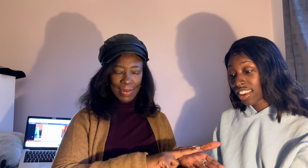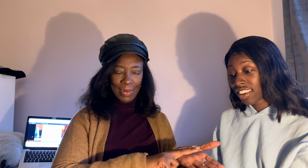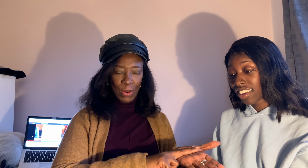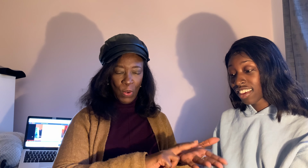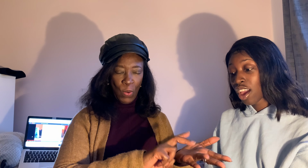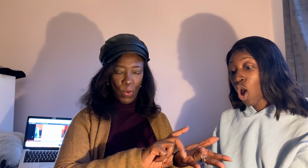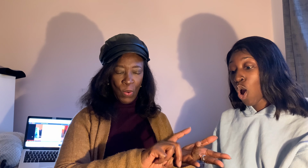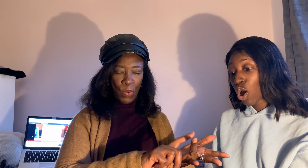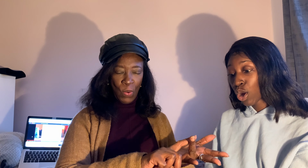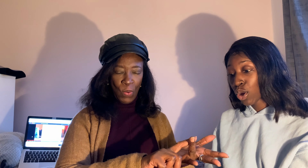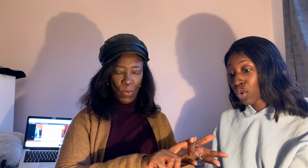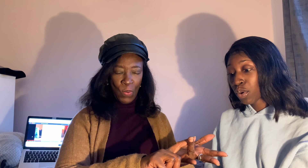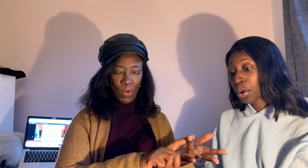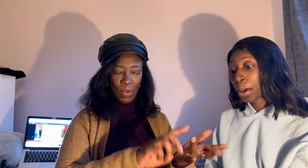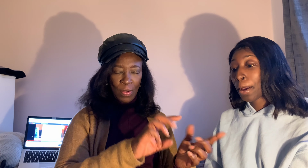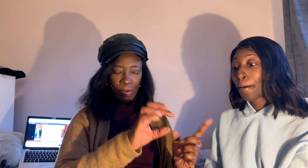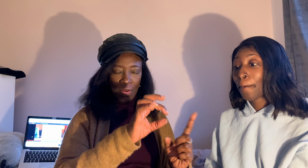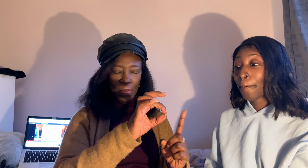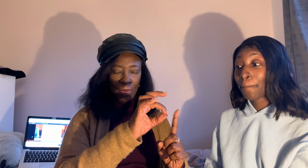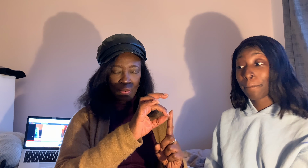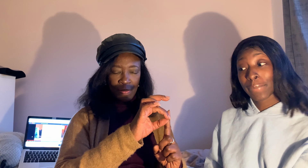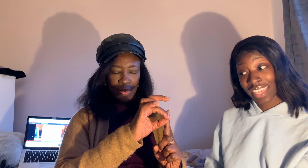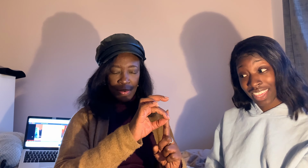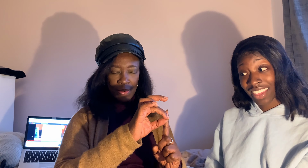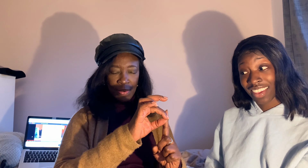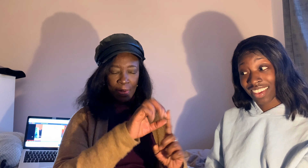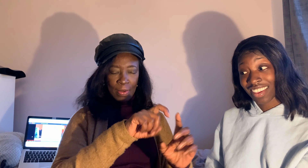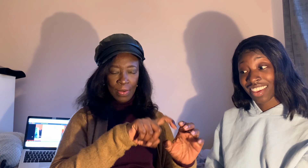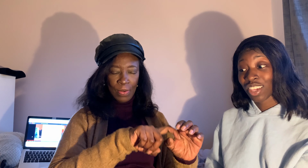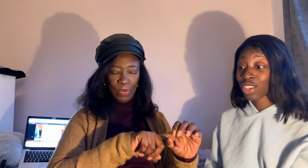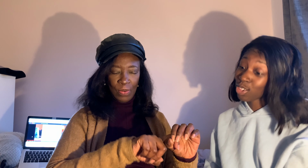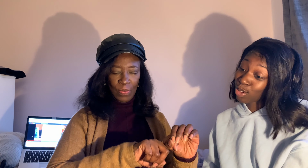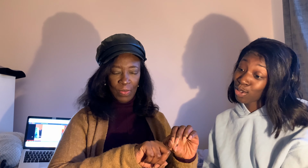N, O, P, Q,